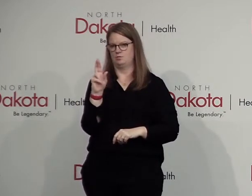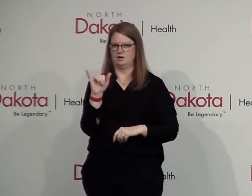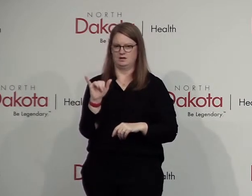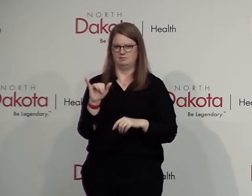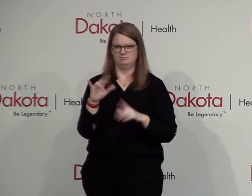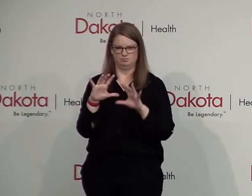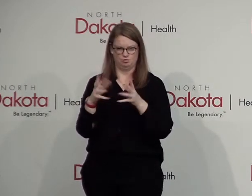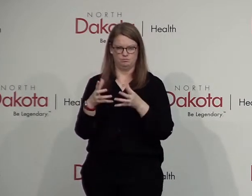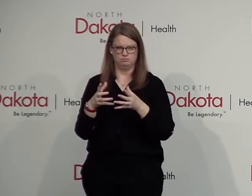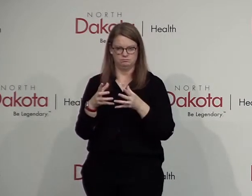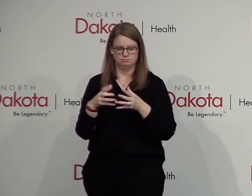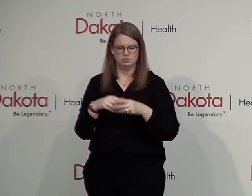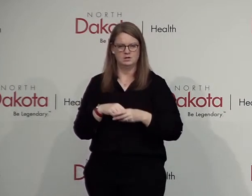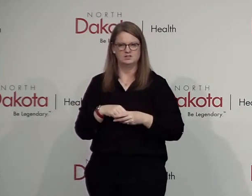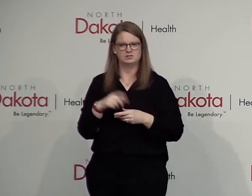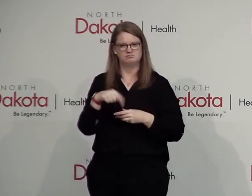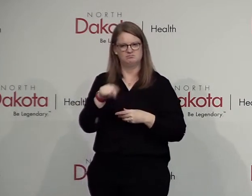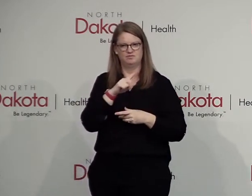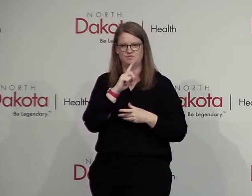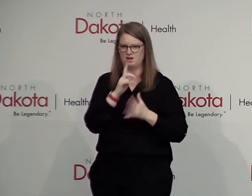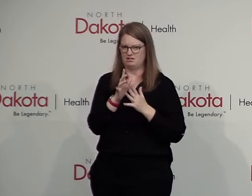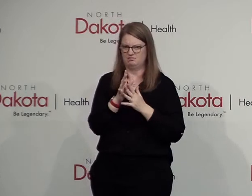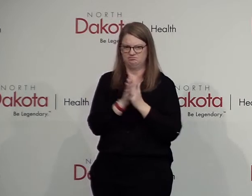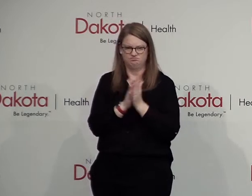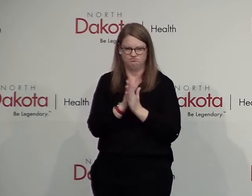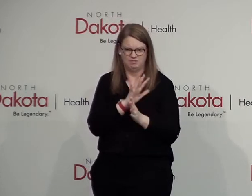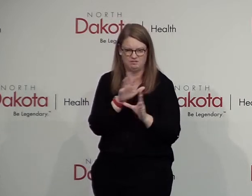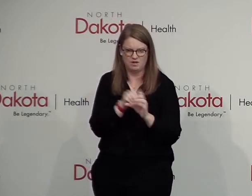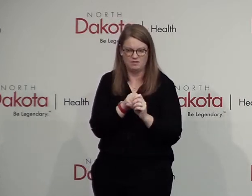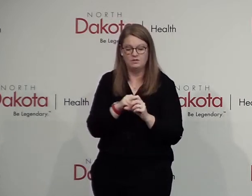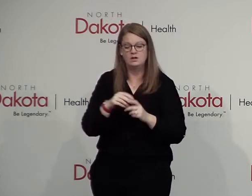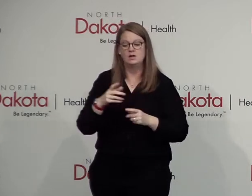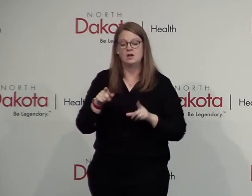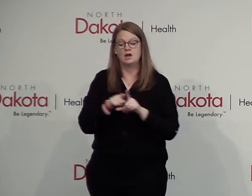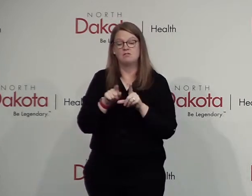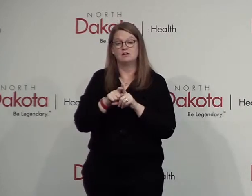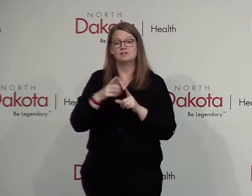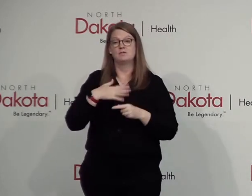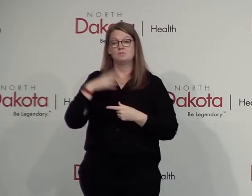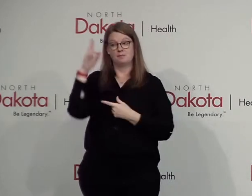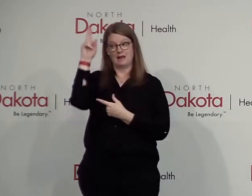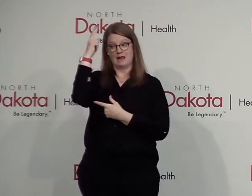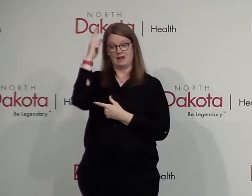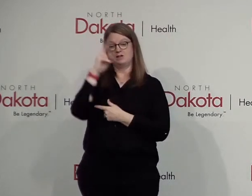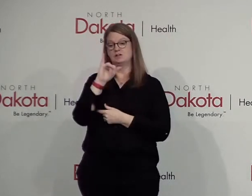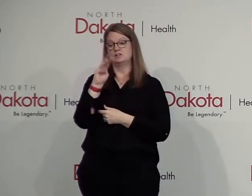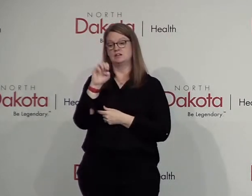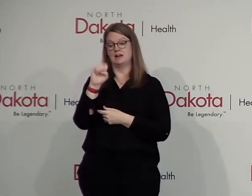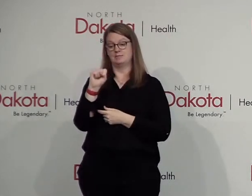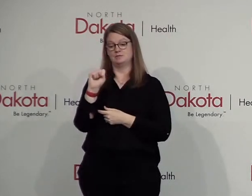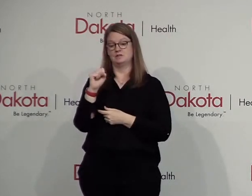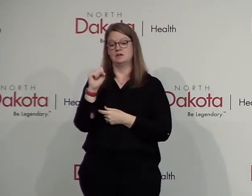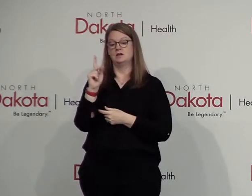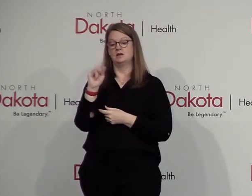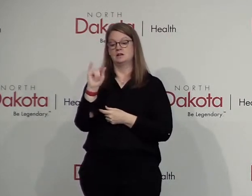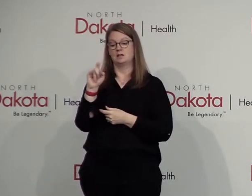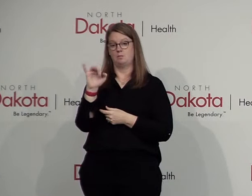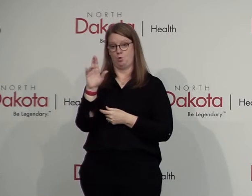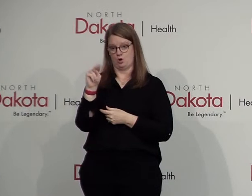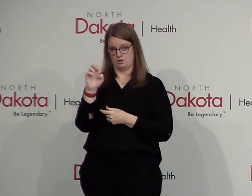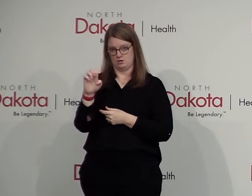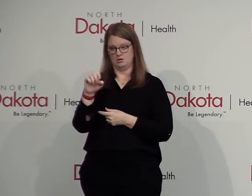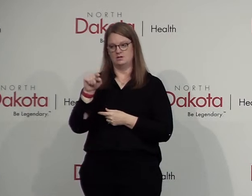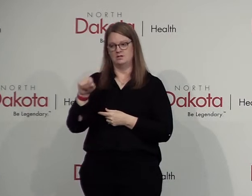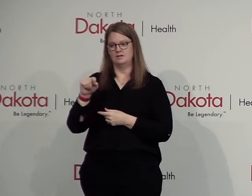position, and my family was involved in healthcare. It was my uncle, James Howard Kilbourne, that was